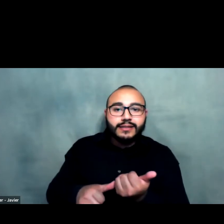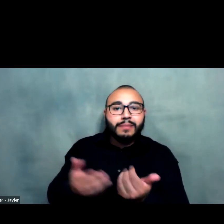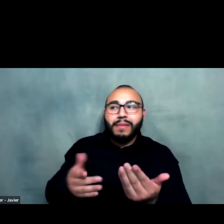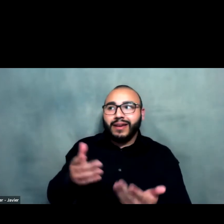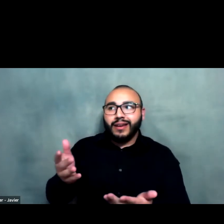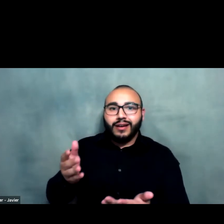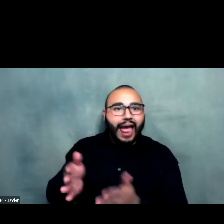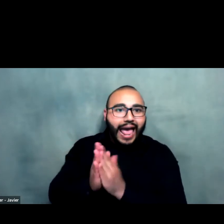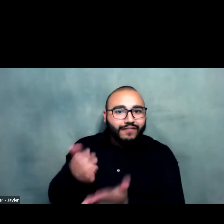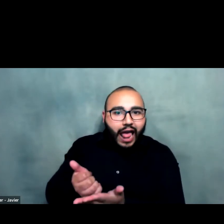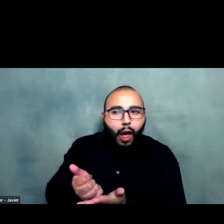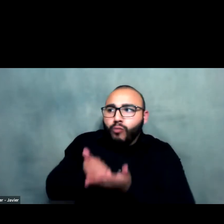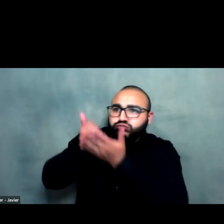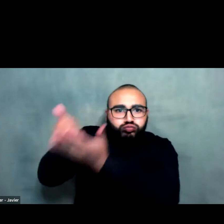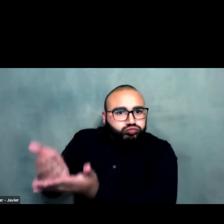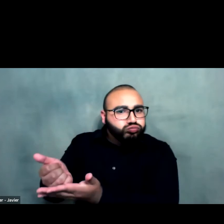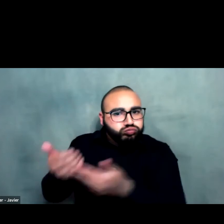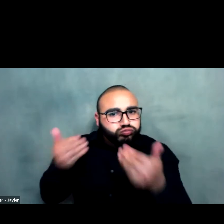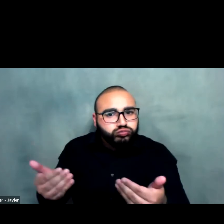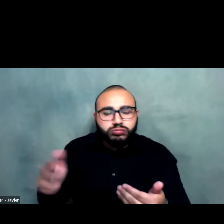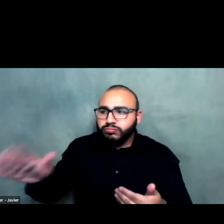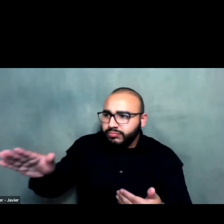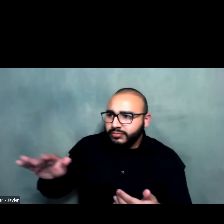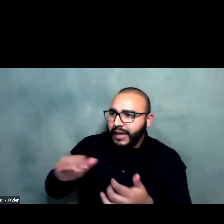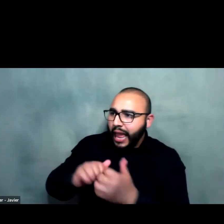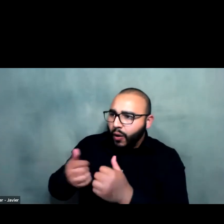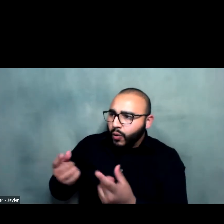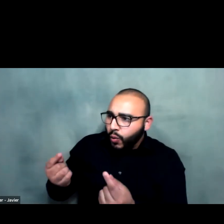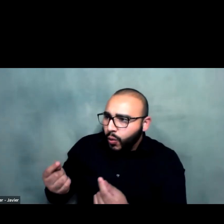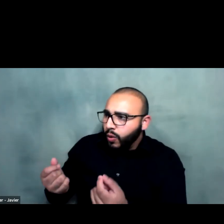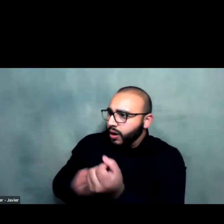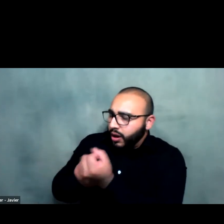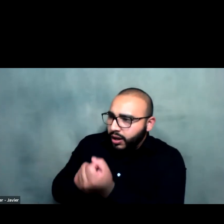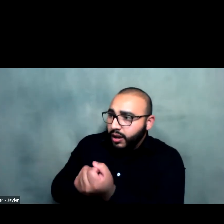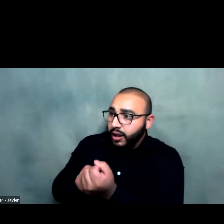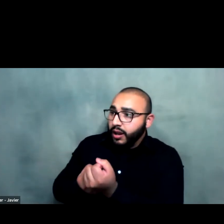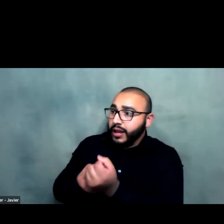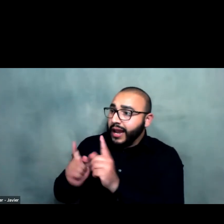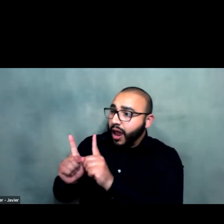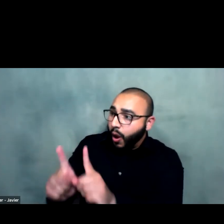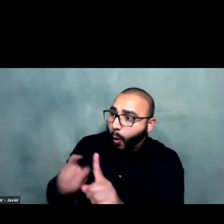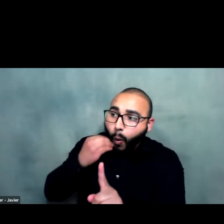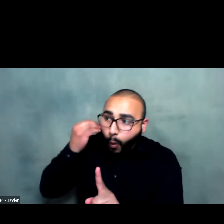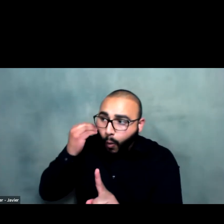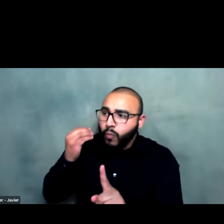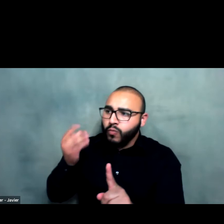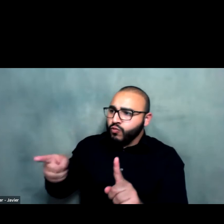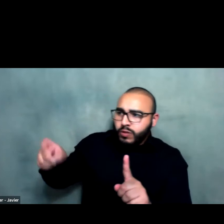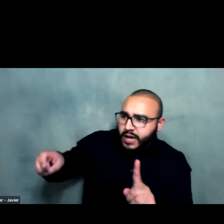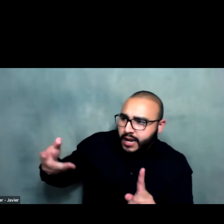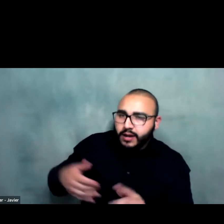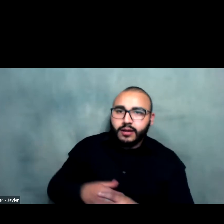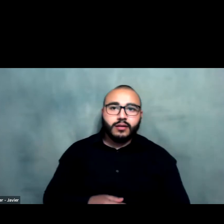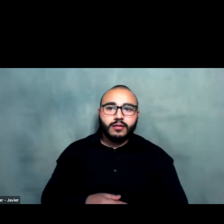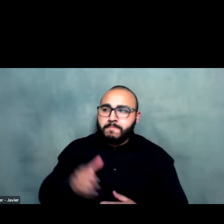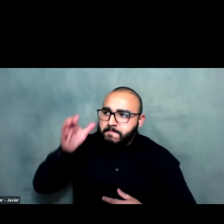help. Ask them, what can I do for you? Can I walk you home? Can I, you know, what do you need? Another thing is,